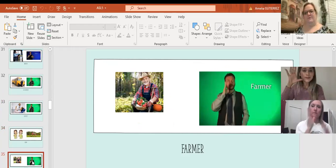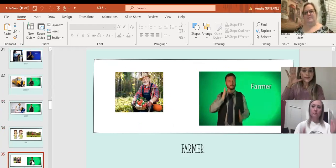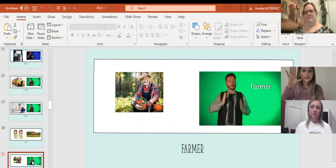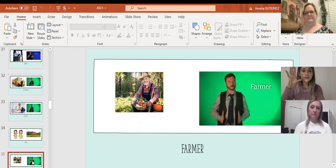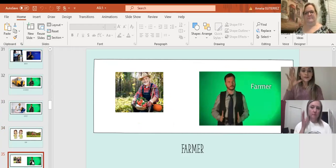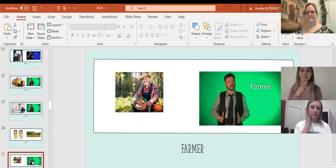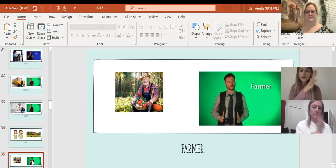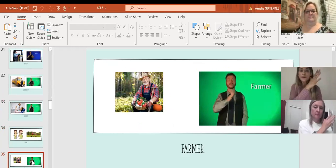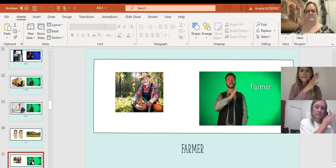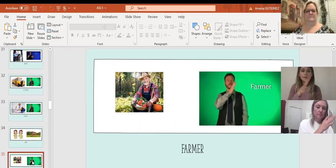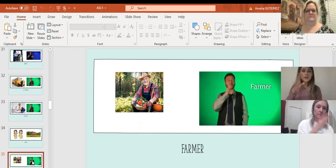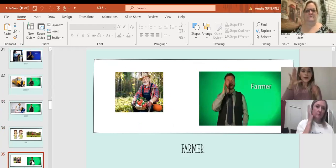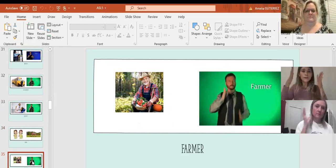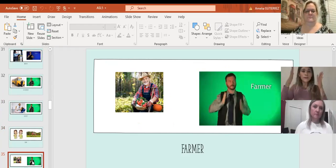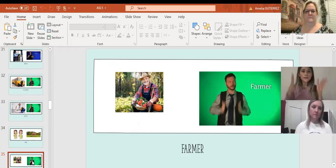Farmer.